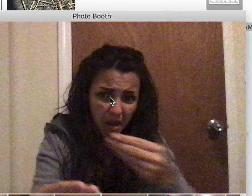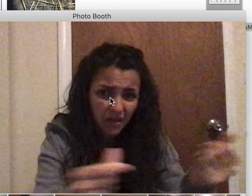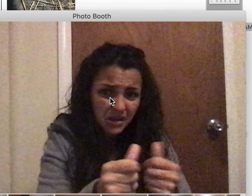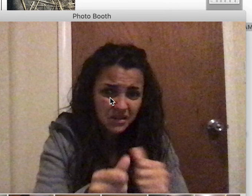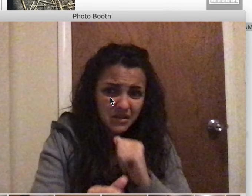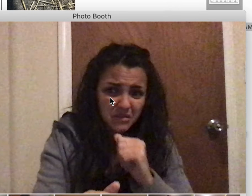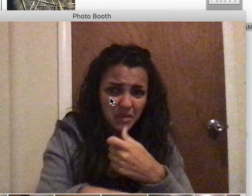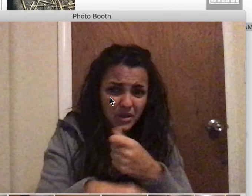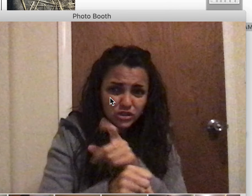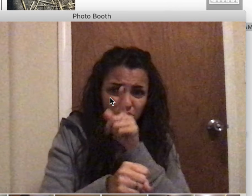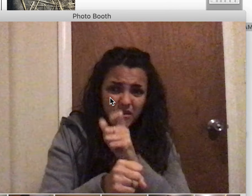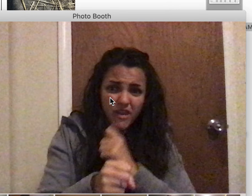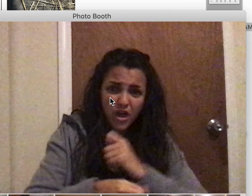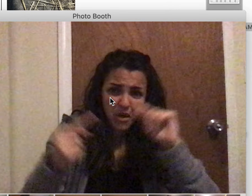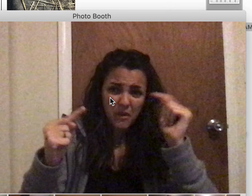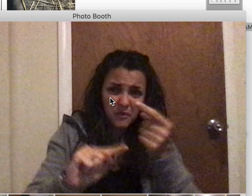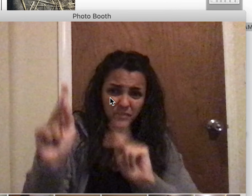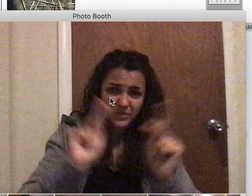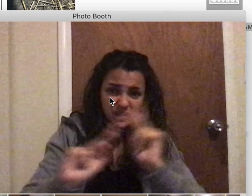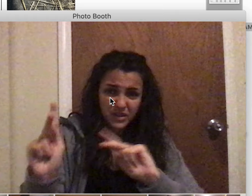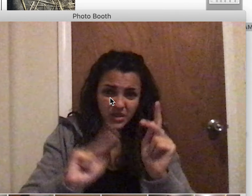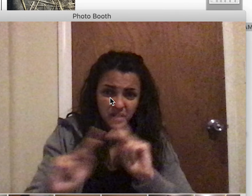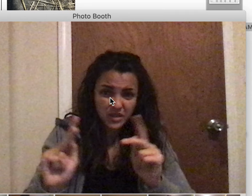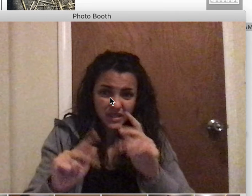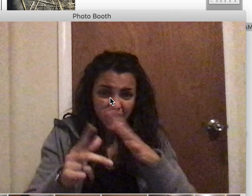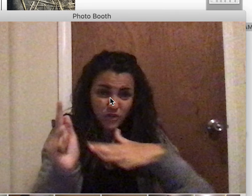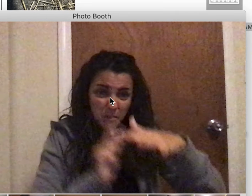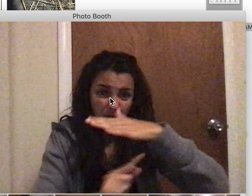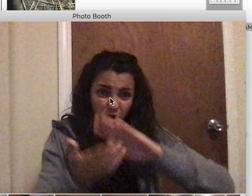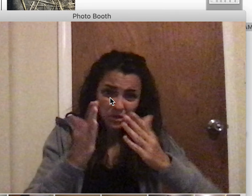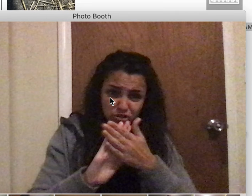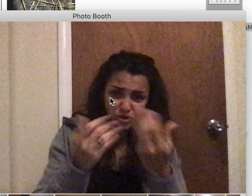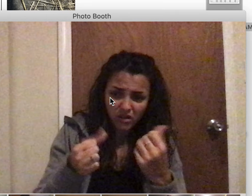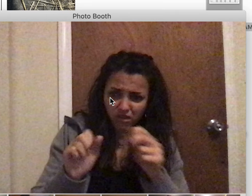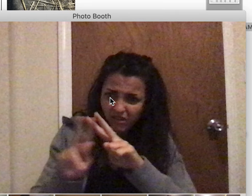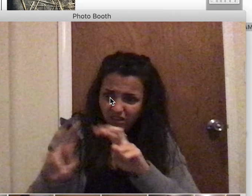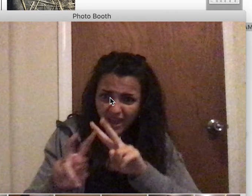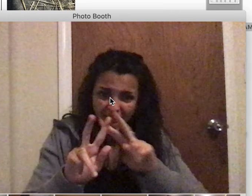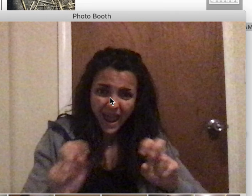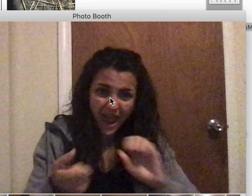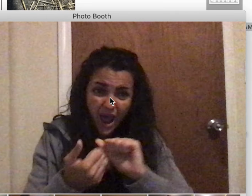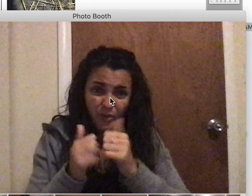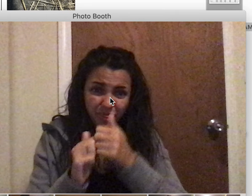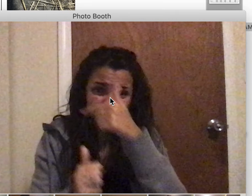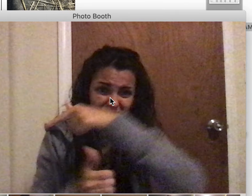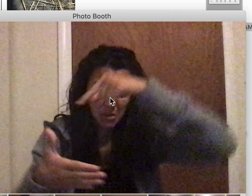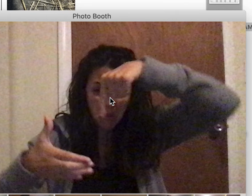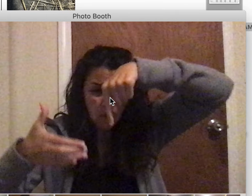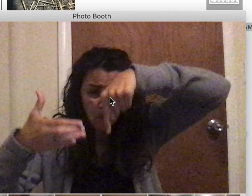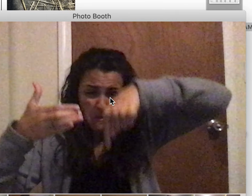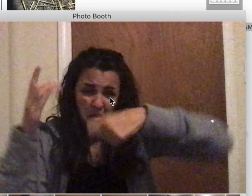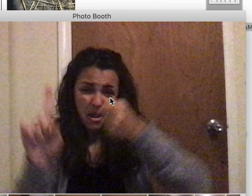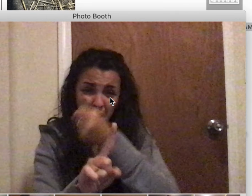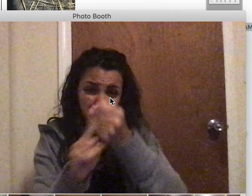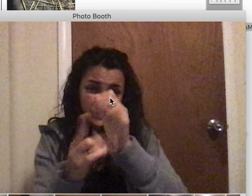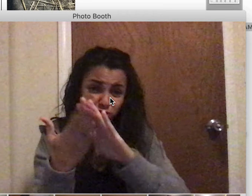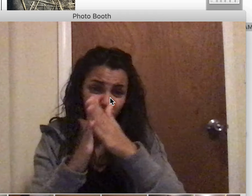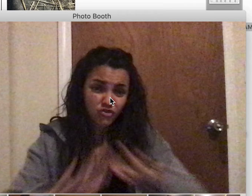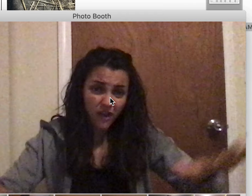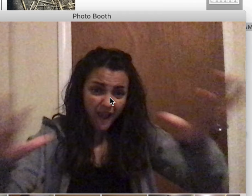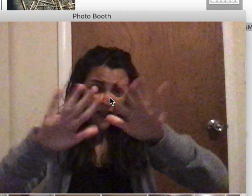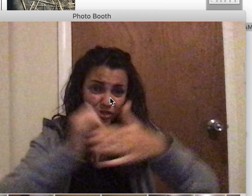to study impacts in communities around the country. Ed Donahue, The Associated Press. All right. So